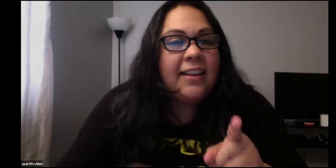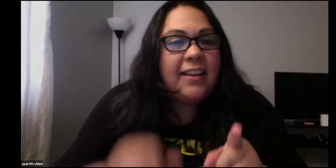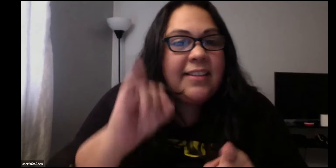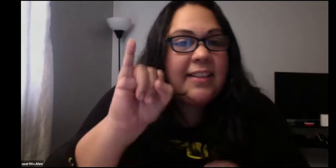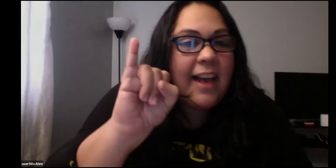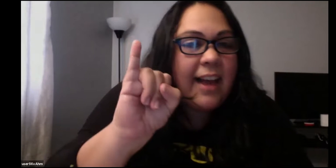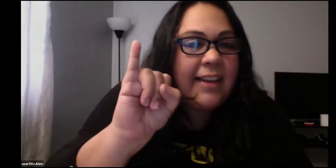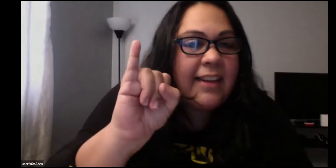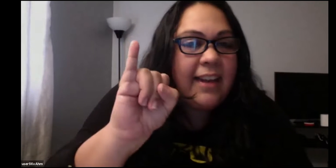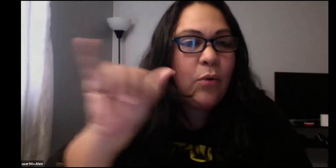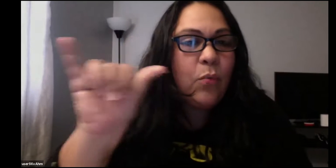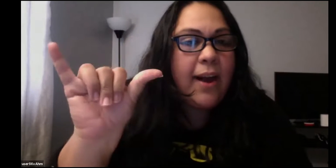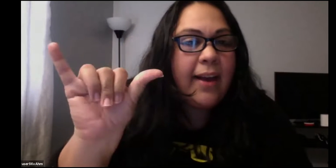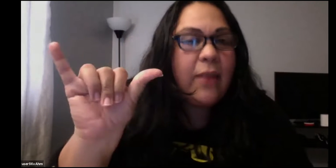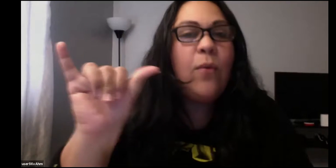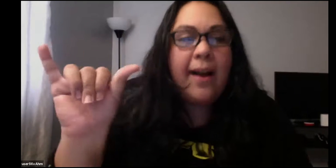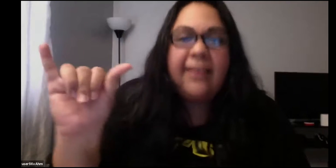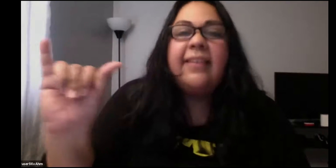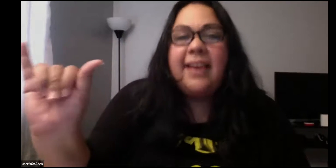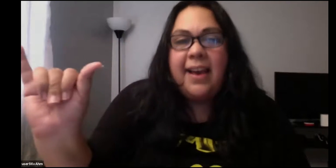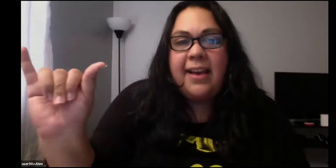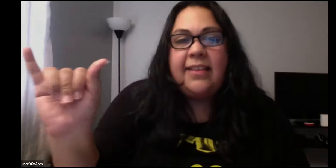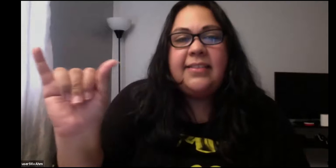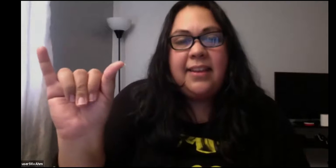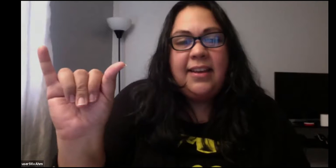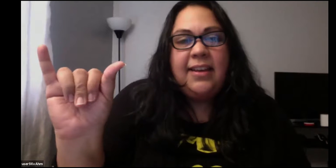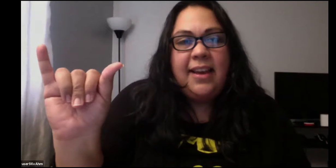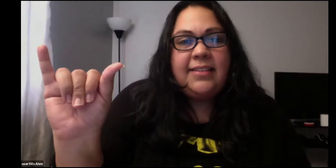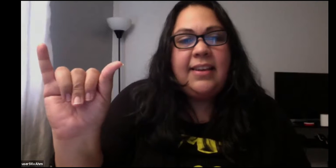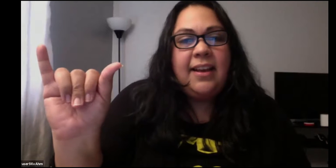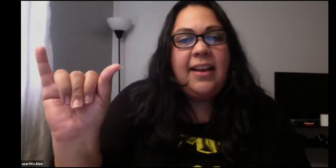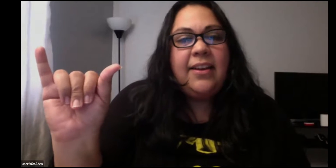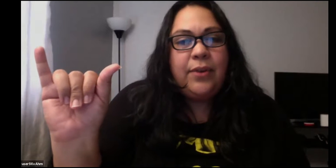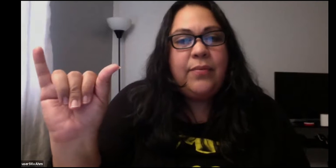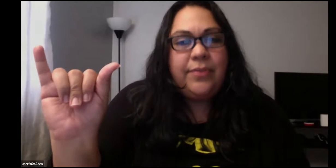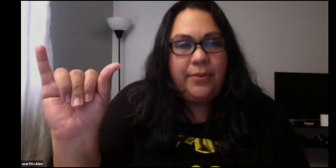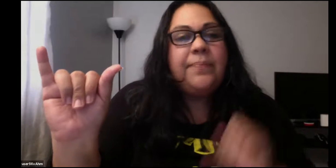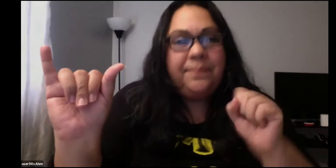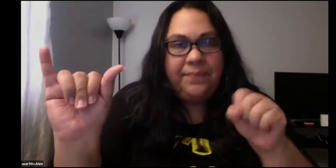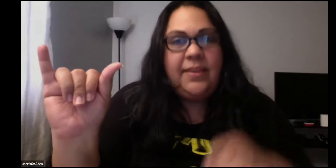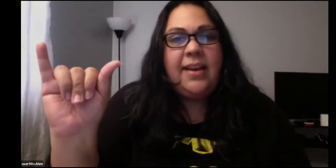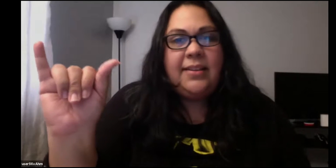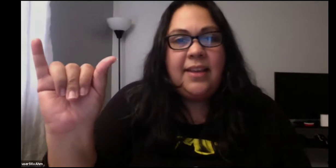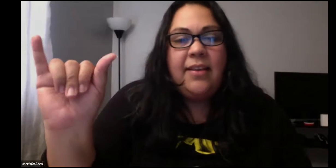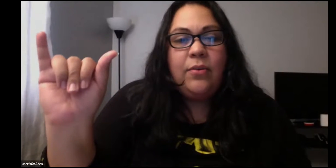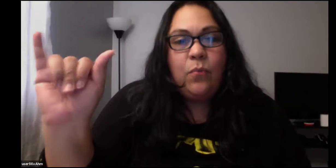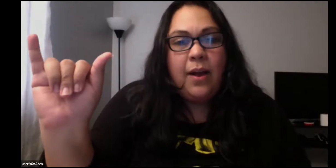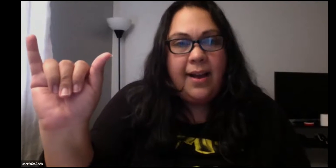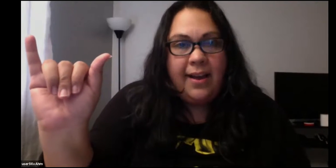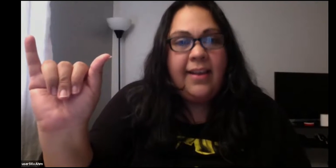Is it the I, Gila, or Y? Y? Yes. Yes, Gila, I agree with you. Yes, the Y